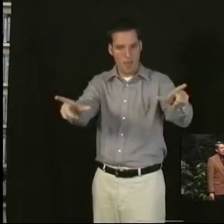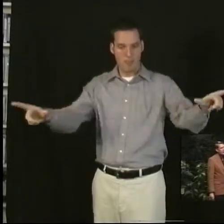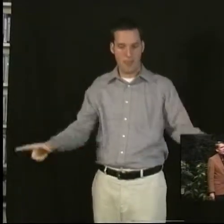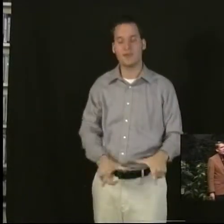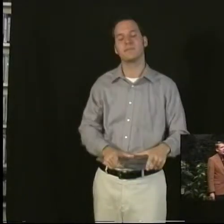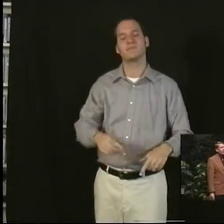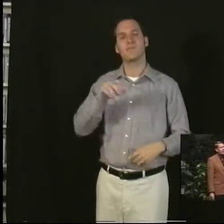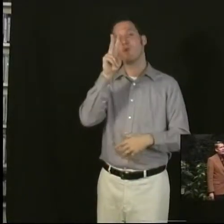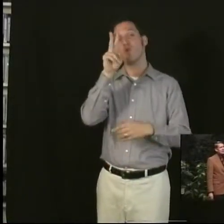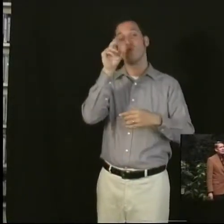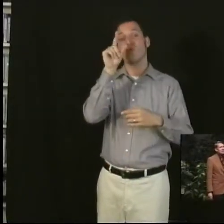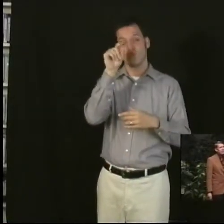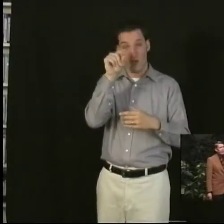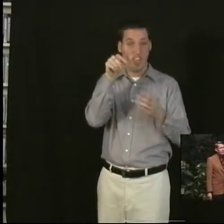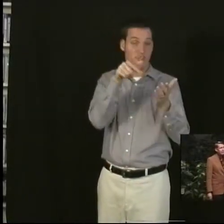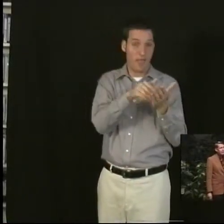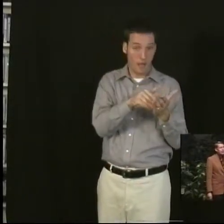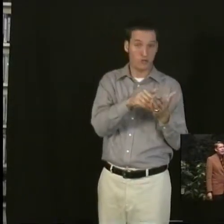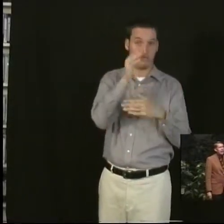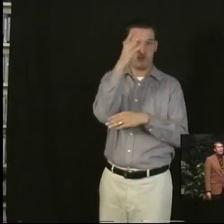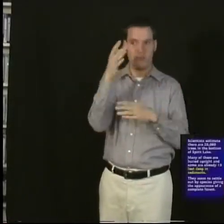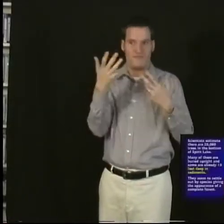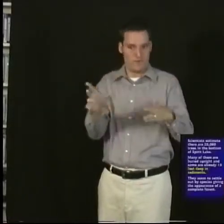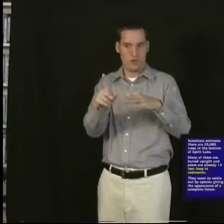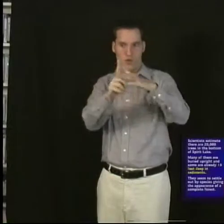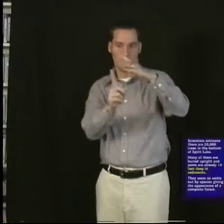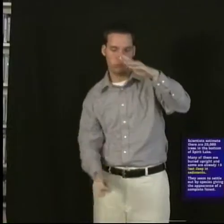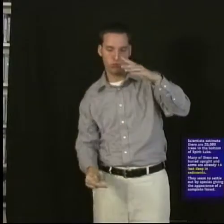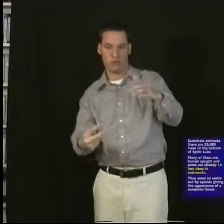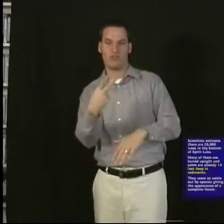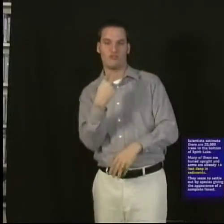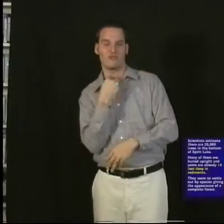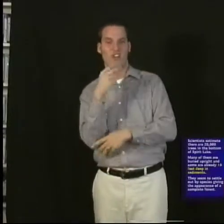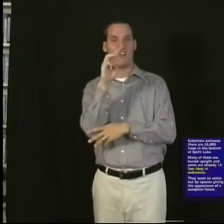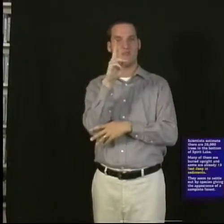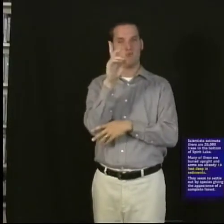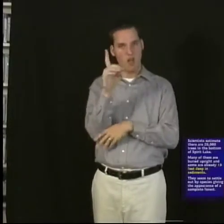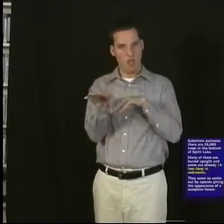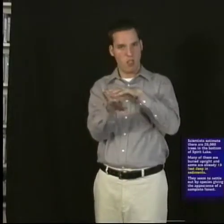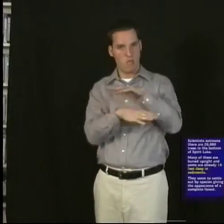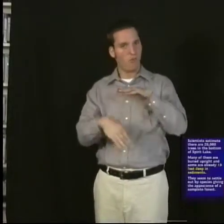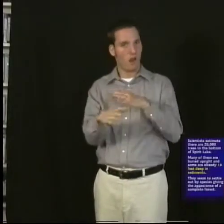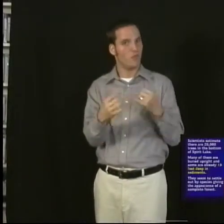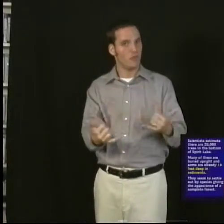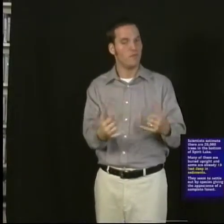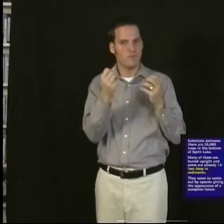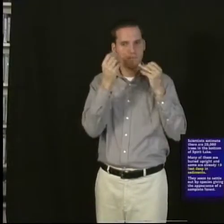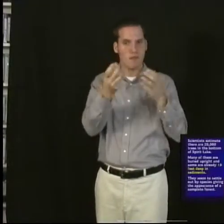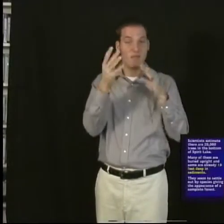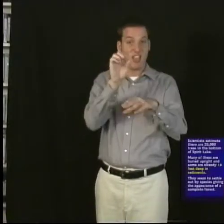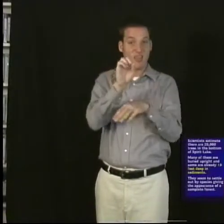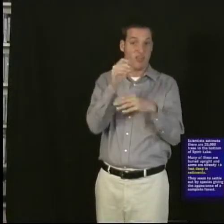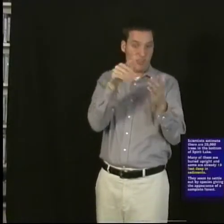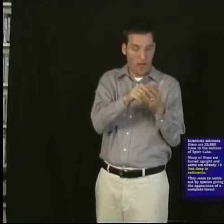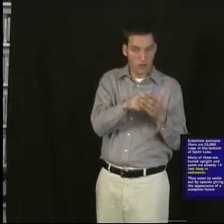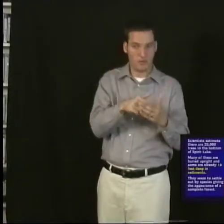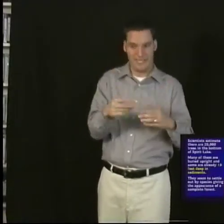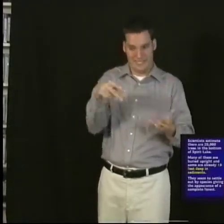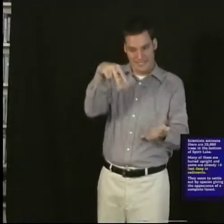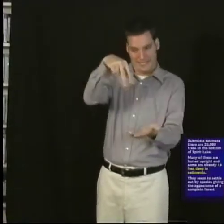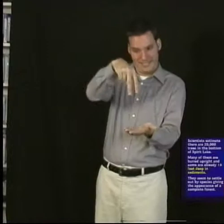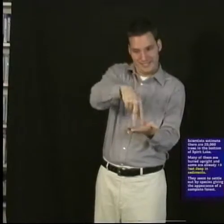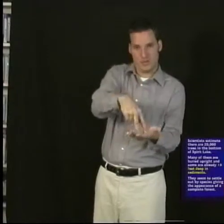trees have already sunk to the bottom and are stuck in the mud at the bottom of Spirit Lake. Many thousands of them are